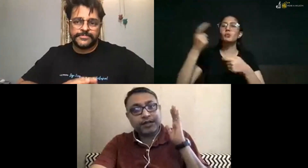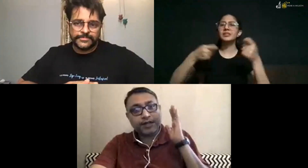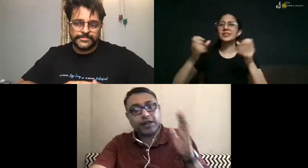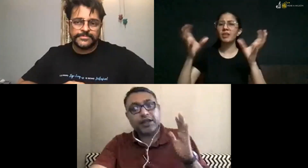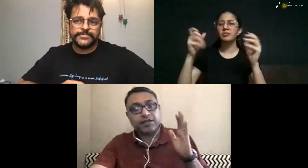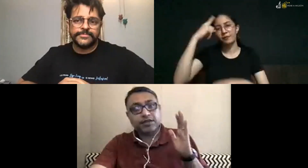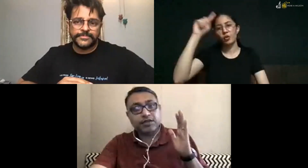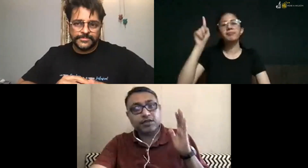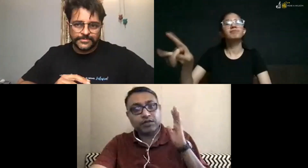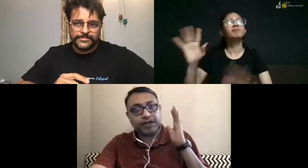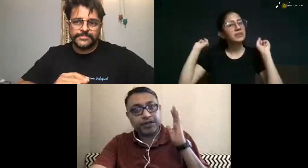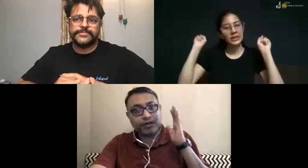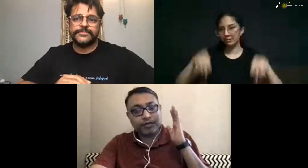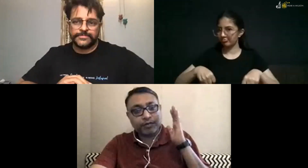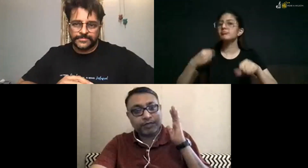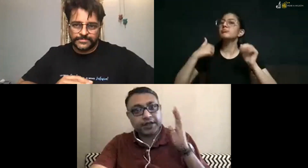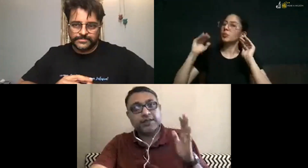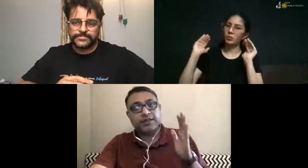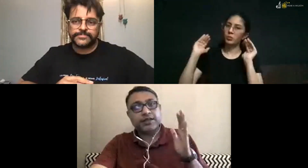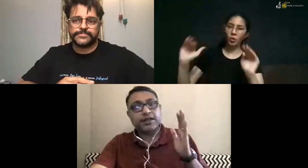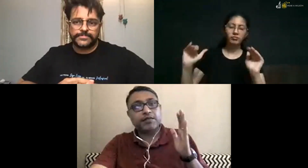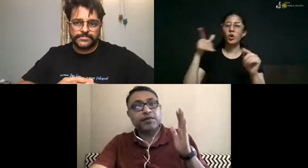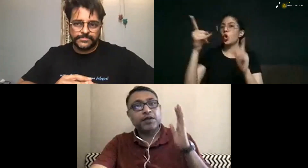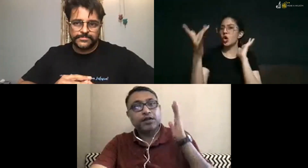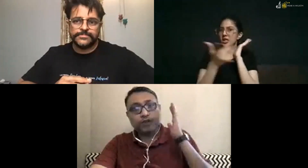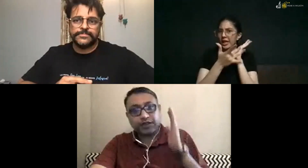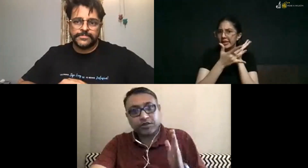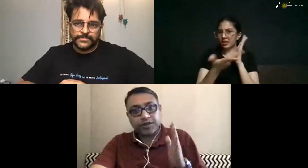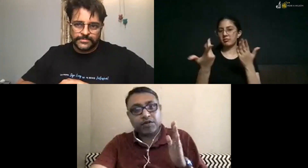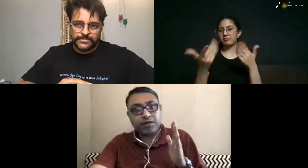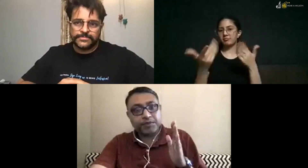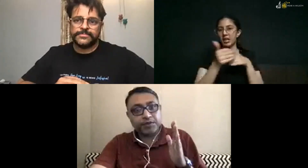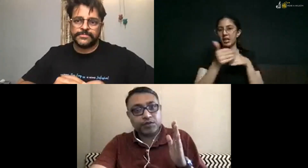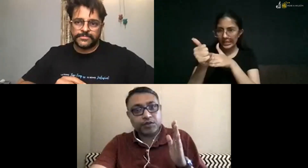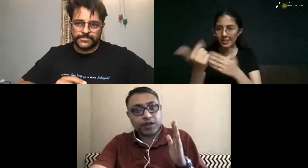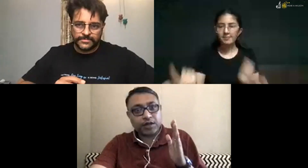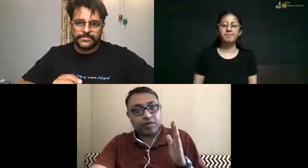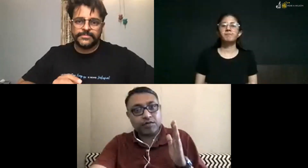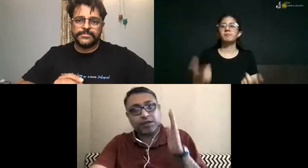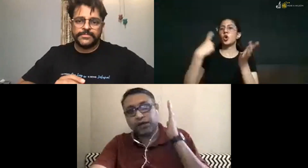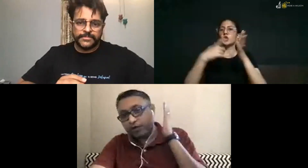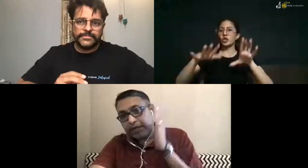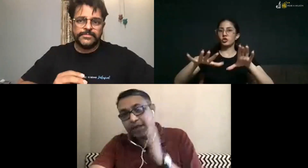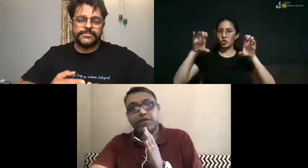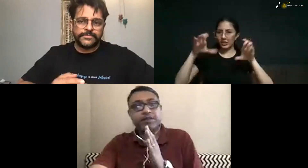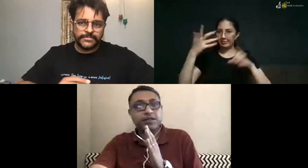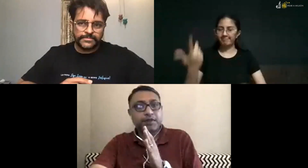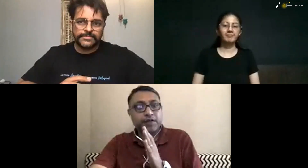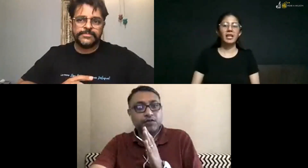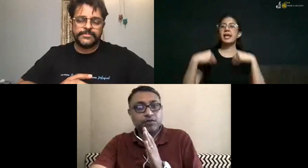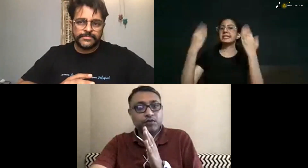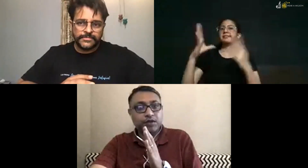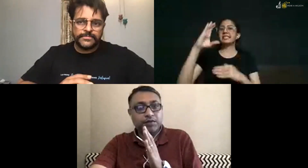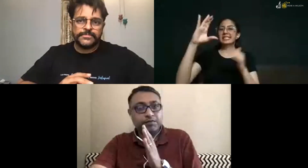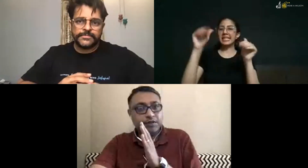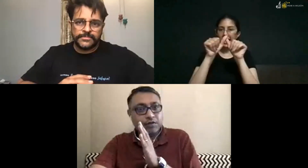getting technical assistance to getting your website set up, to registering your company through a chartered accountant, to making your business plan